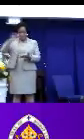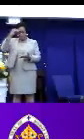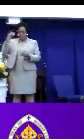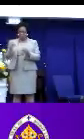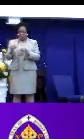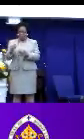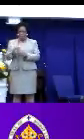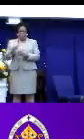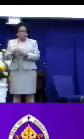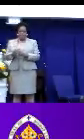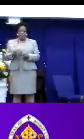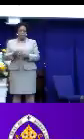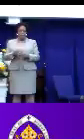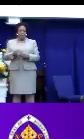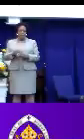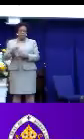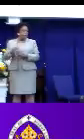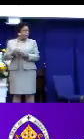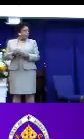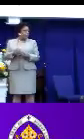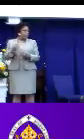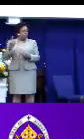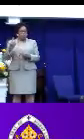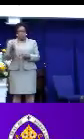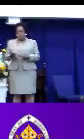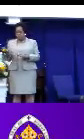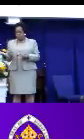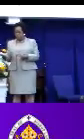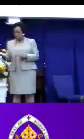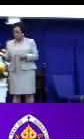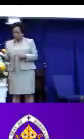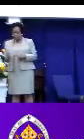that backwards, forwards, and sideways. One of the things that